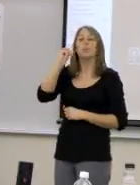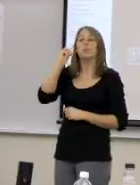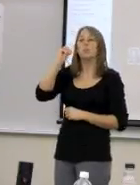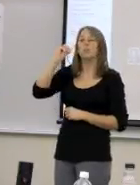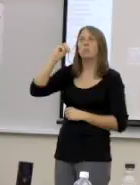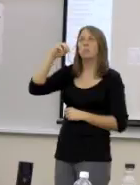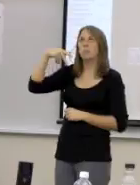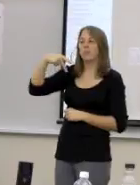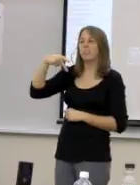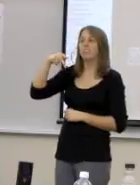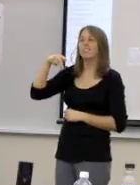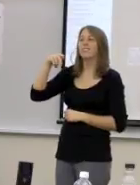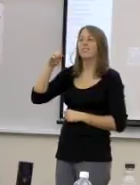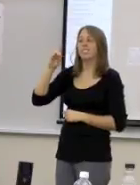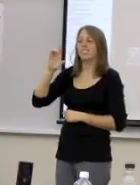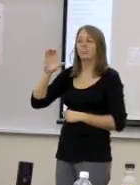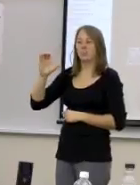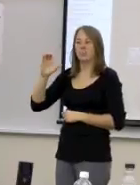do a workshop on